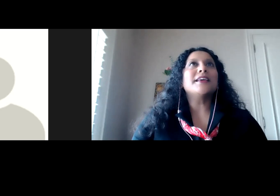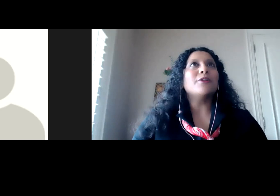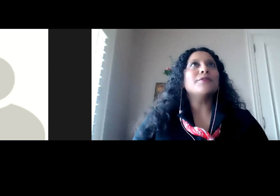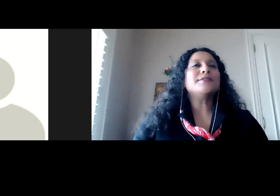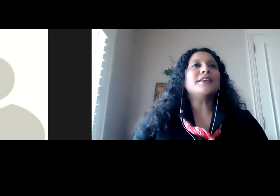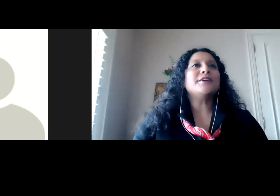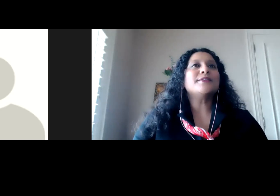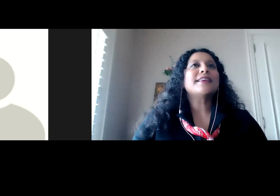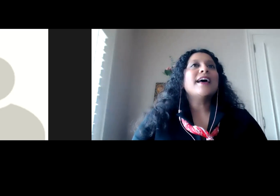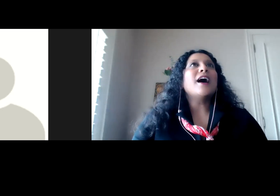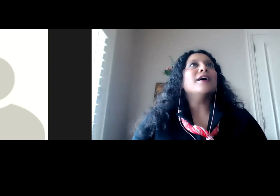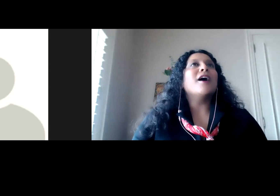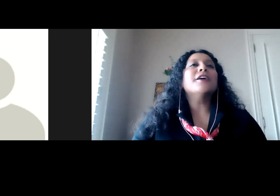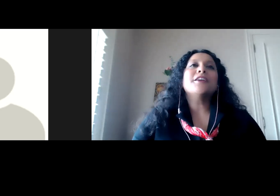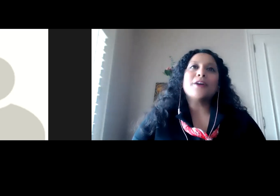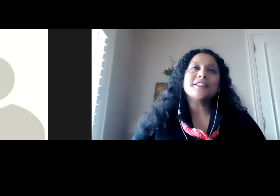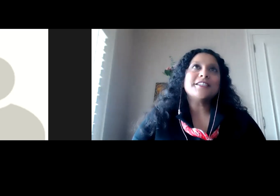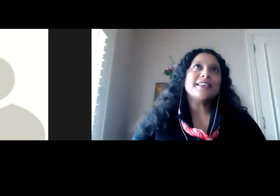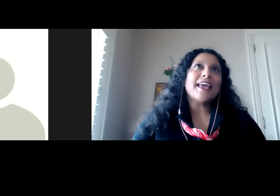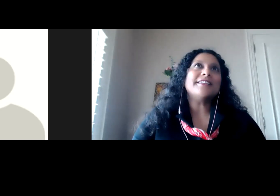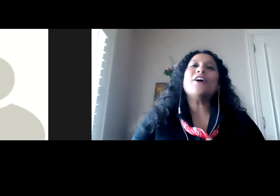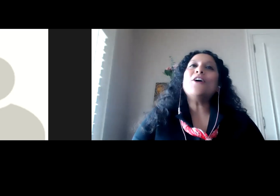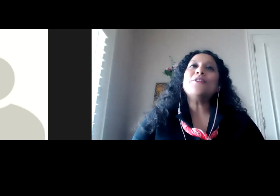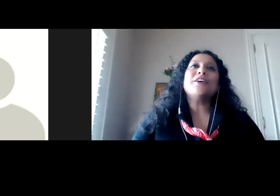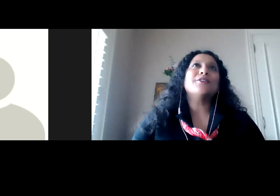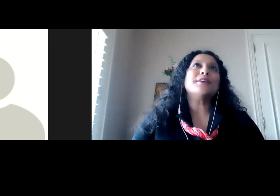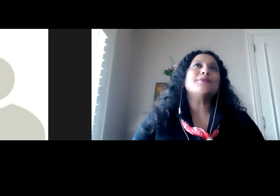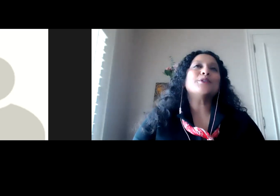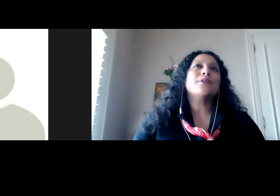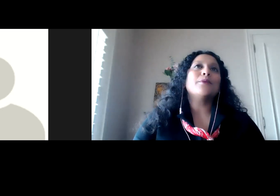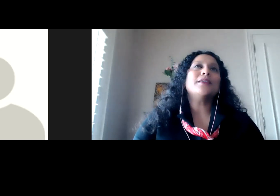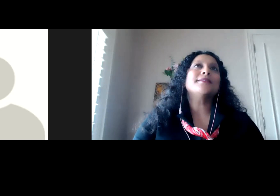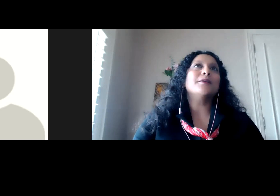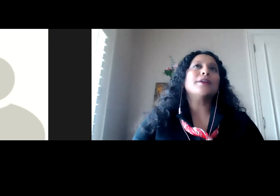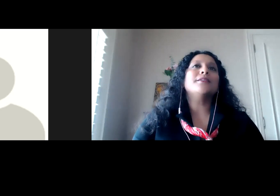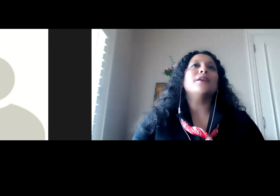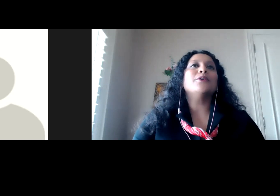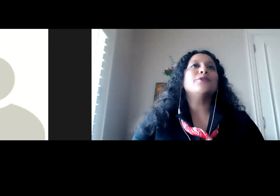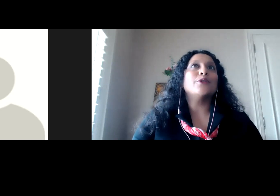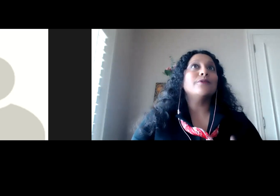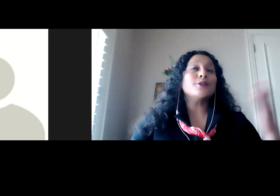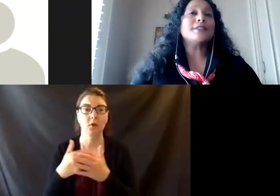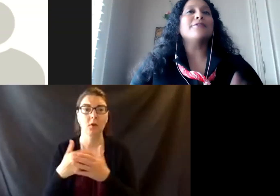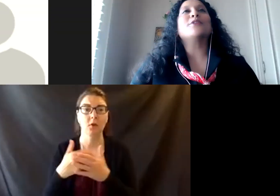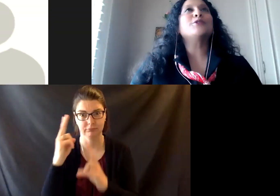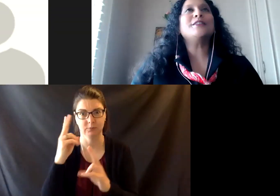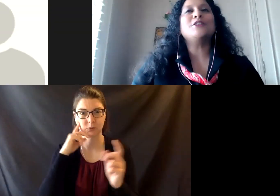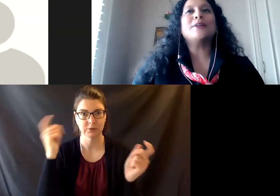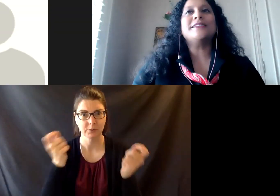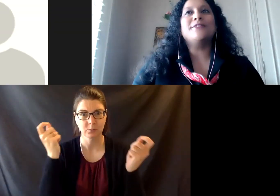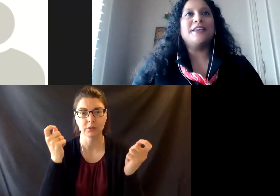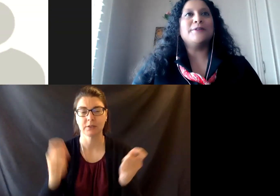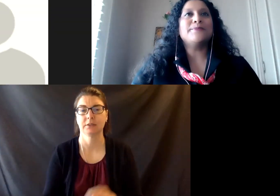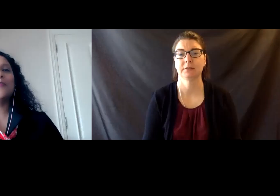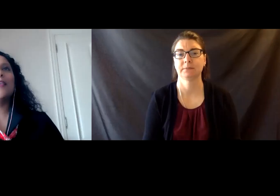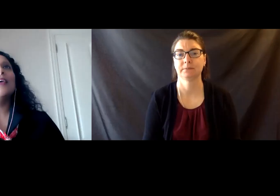just love seeing all of these videos. Hearty congratulations again to all of the honorees that we celebrated for the first half of our